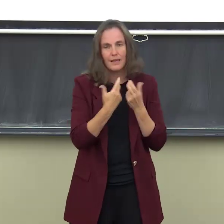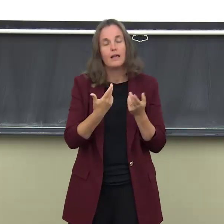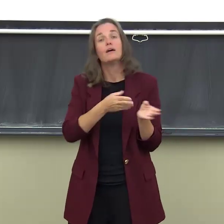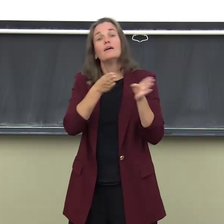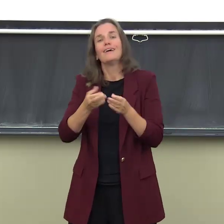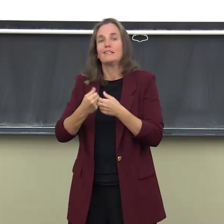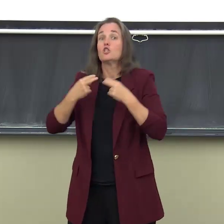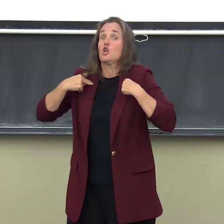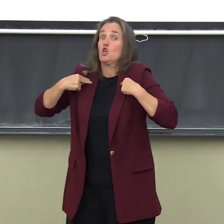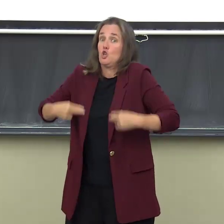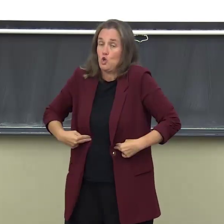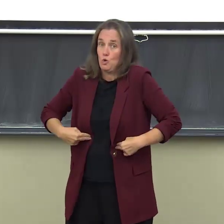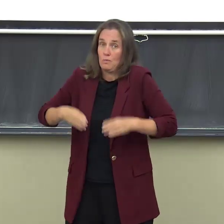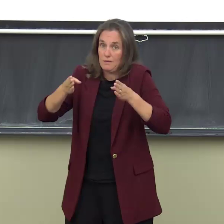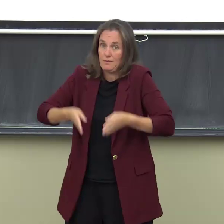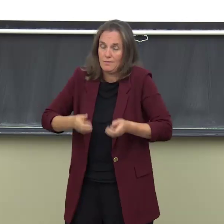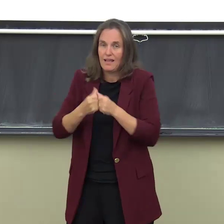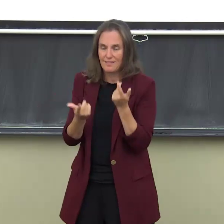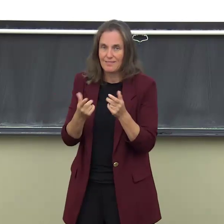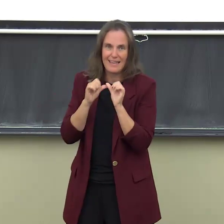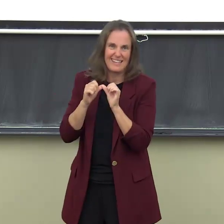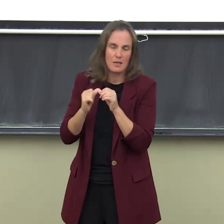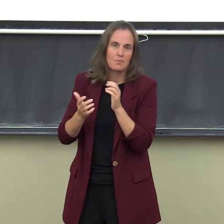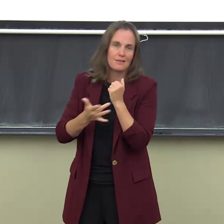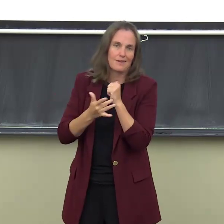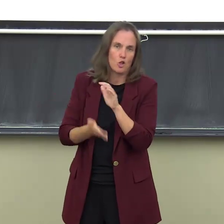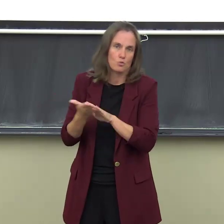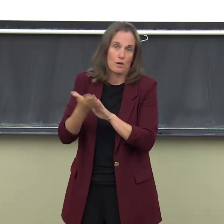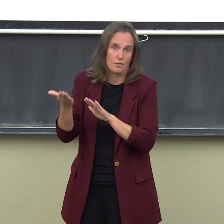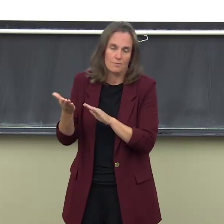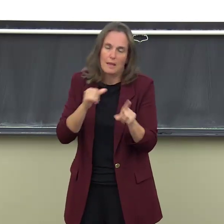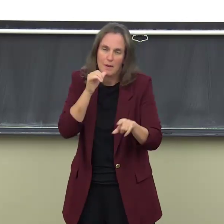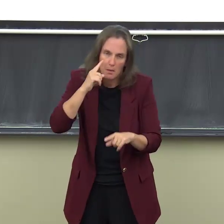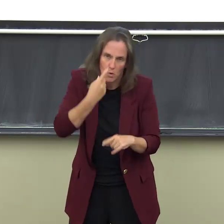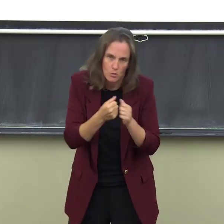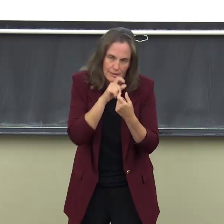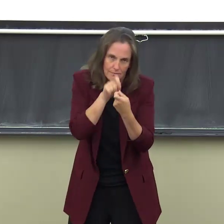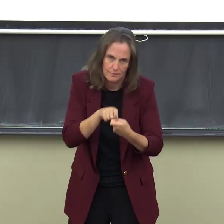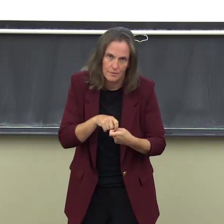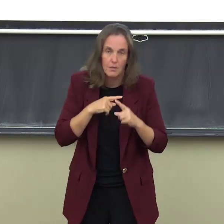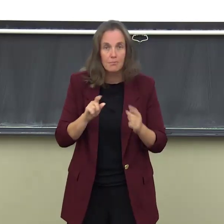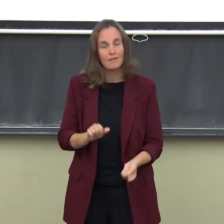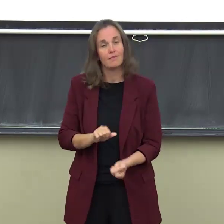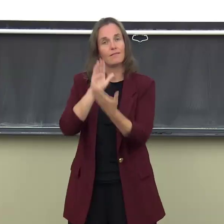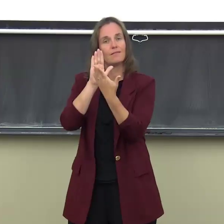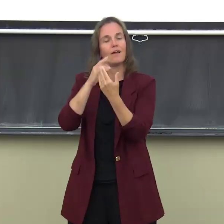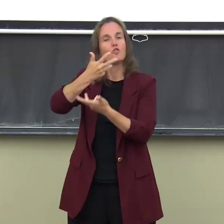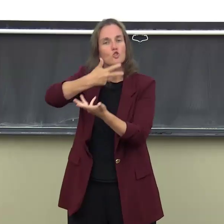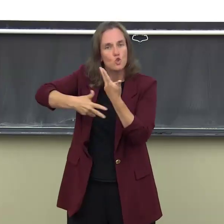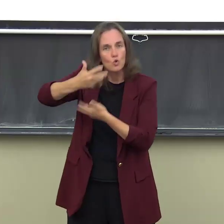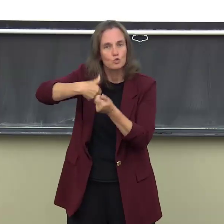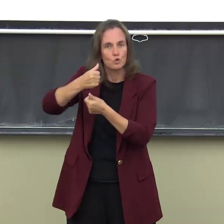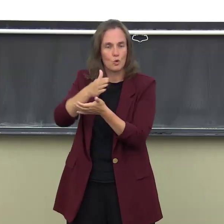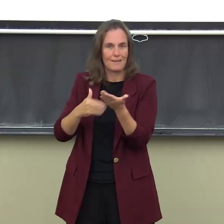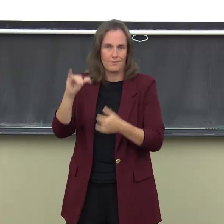keep the technology running. You can look this up, I don't want to bore you with some of the other details, but addressing the socio piece of that, I